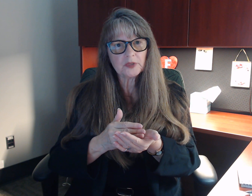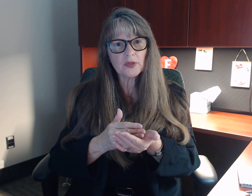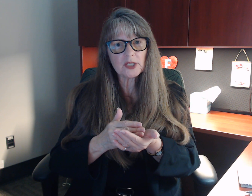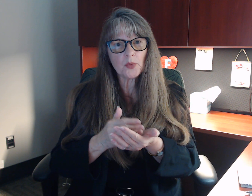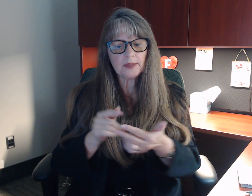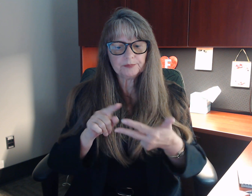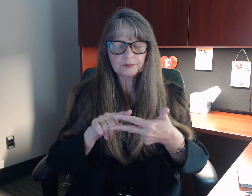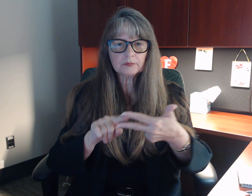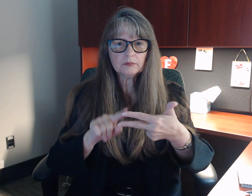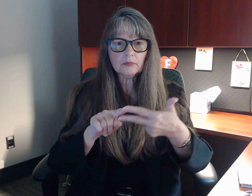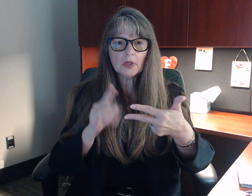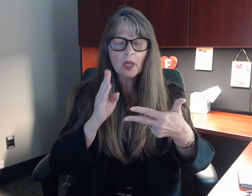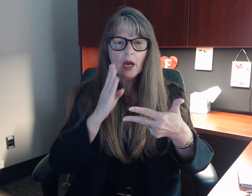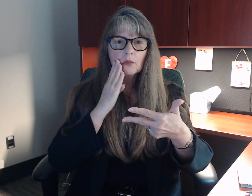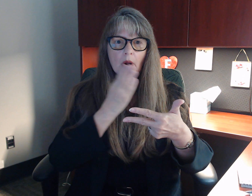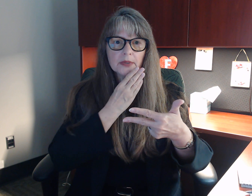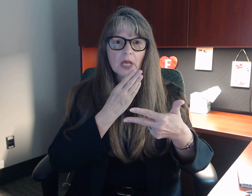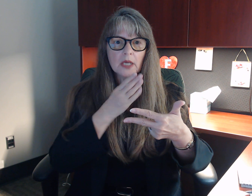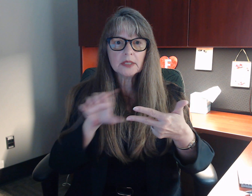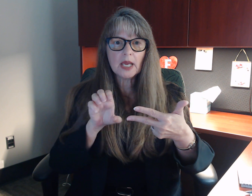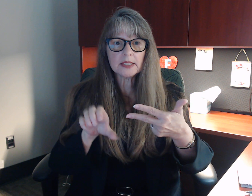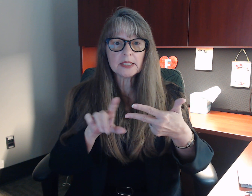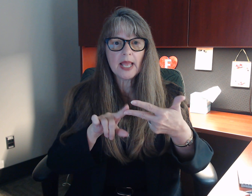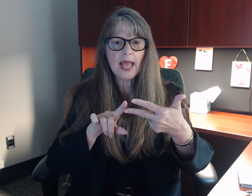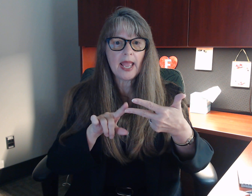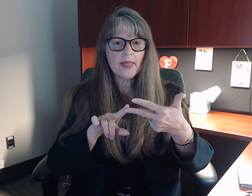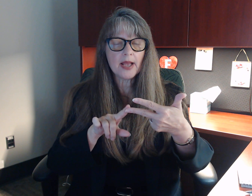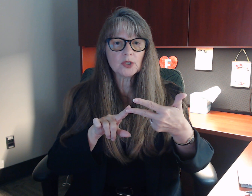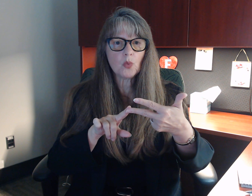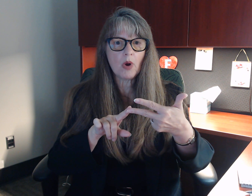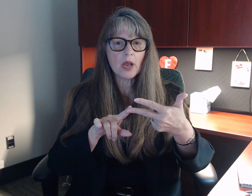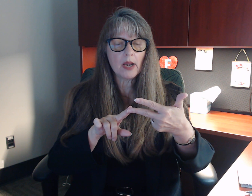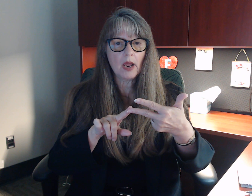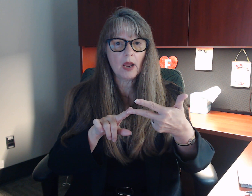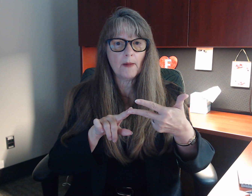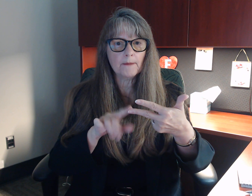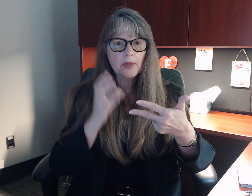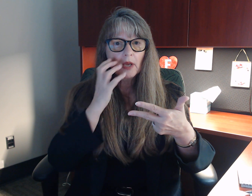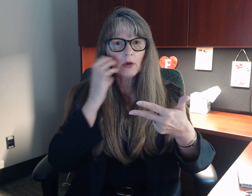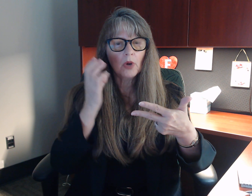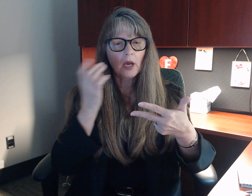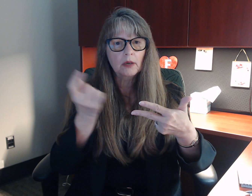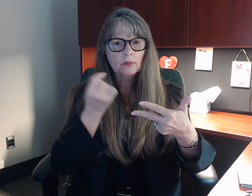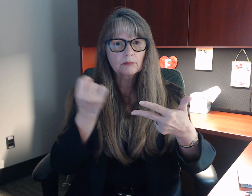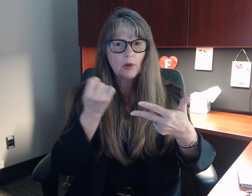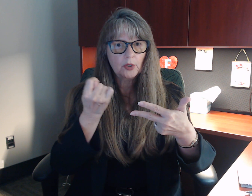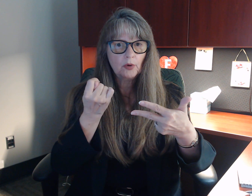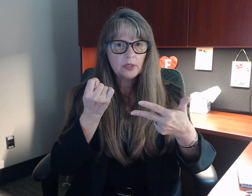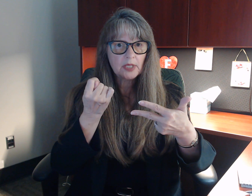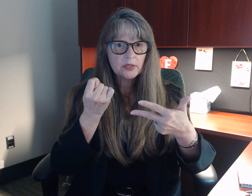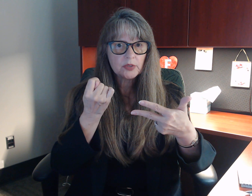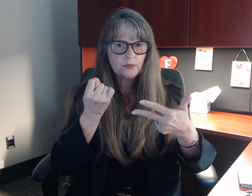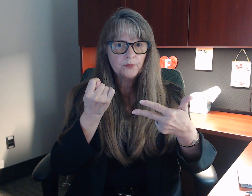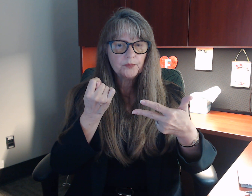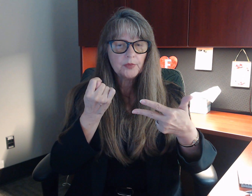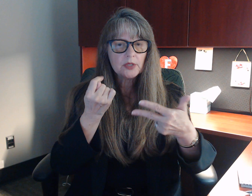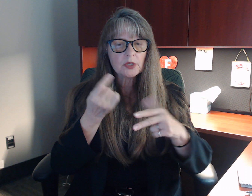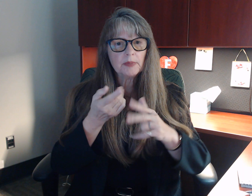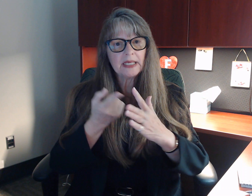that's what Ramadan does, and that's what Mardi Gras does. Is the